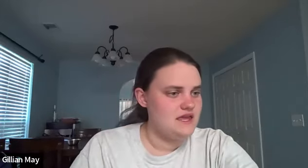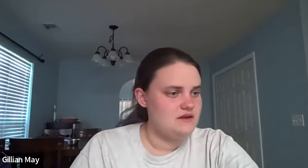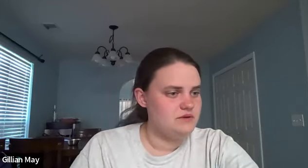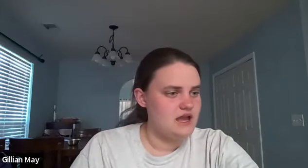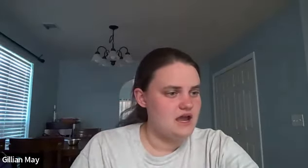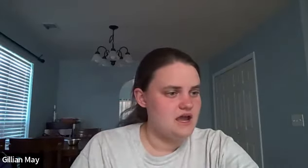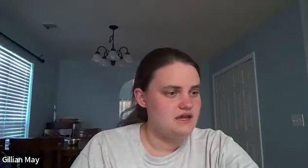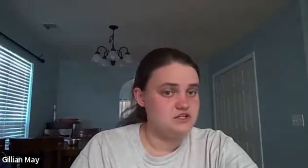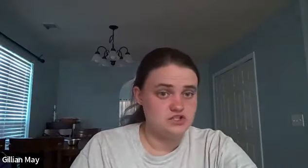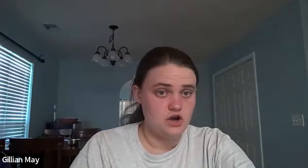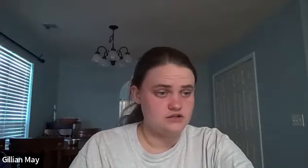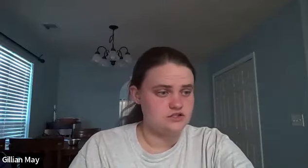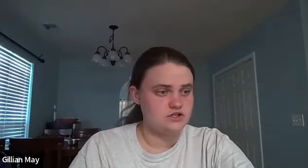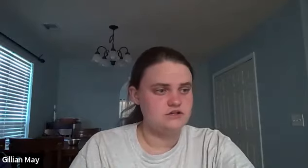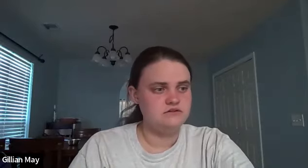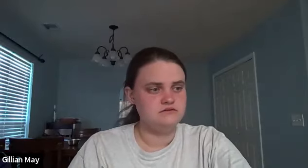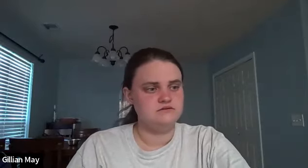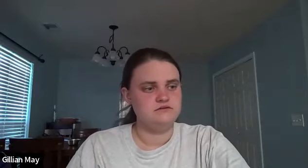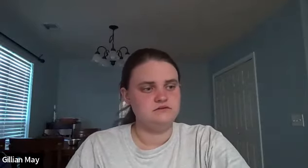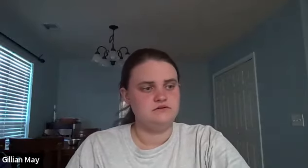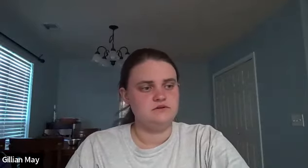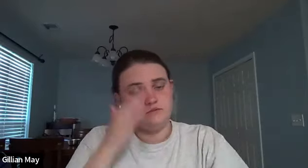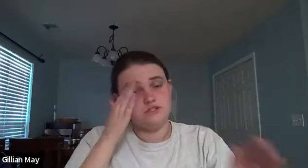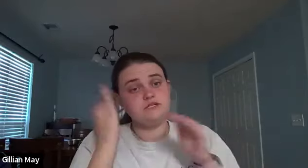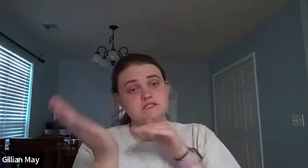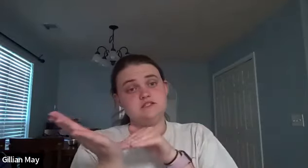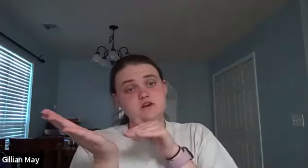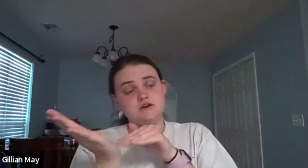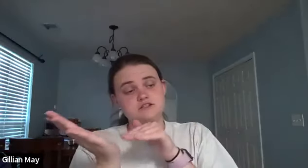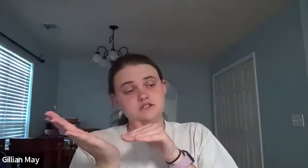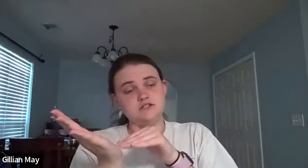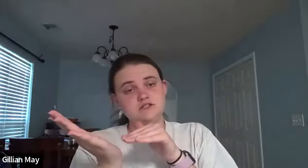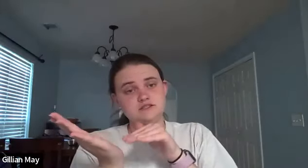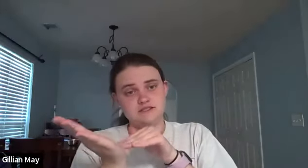Then we had doctor, which was doctor.